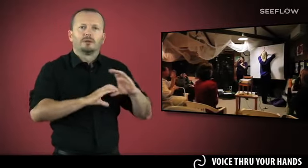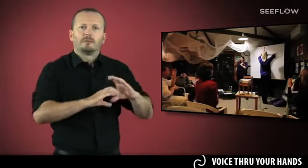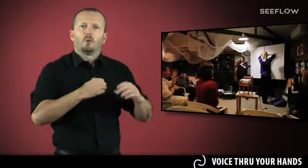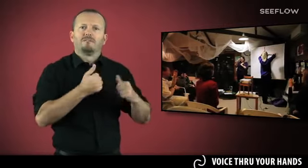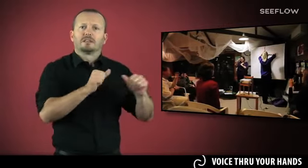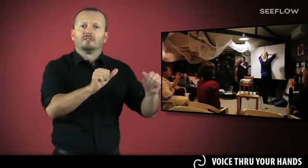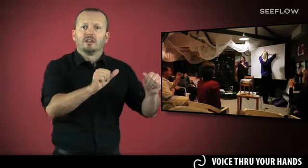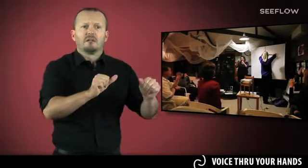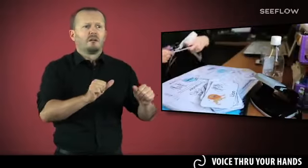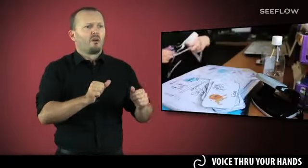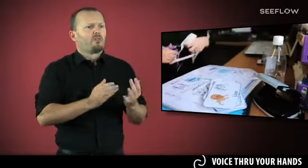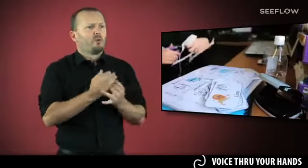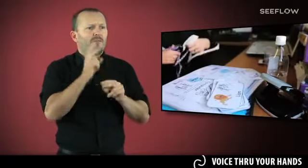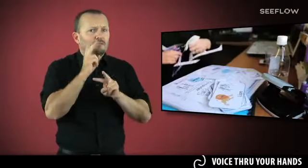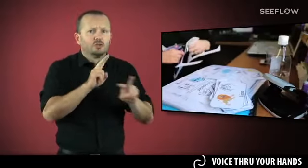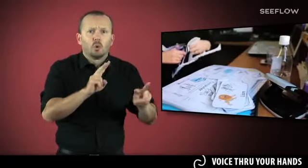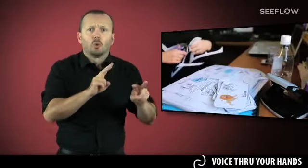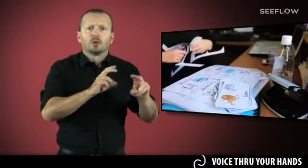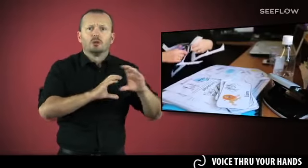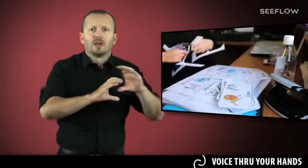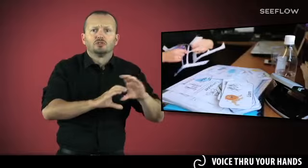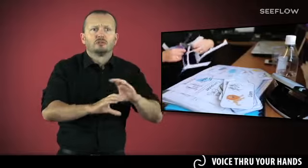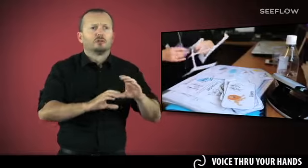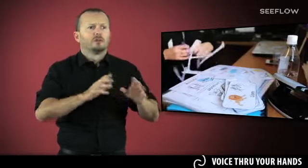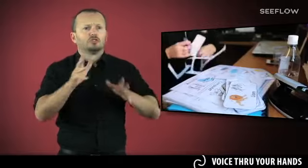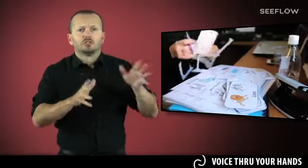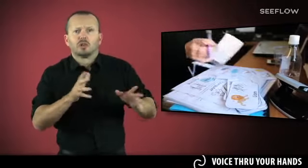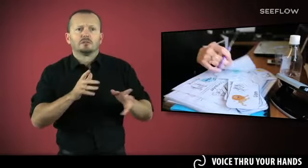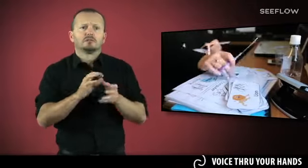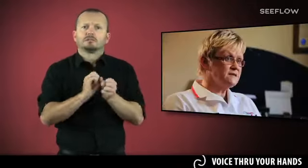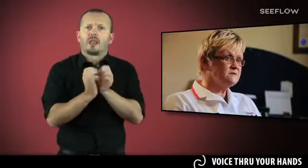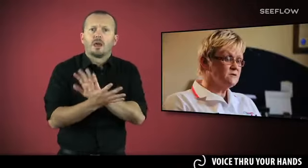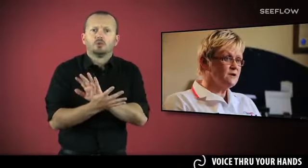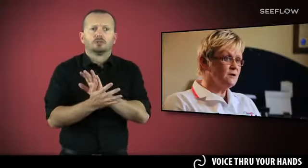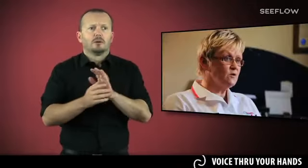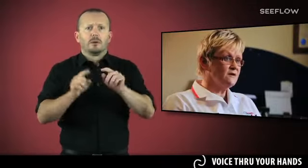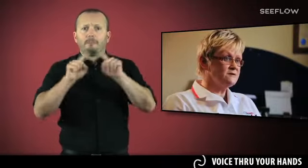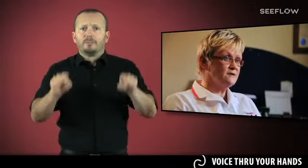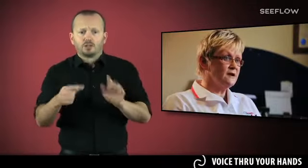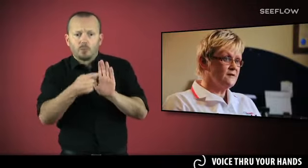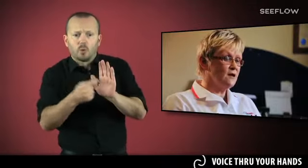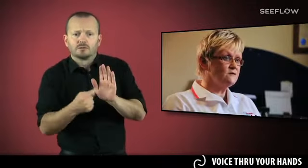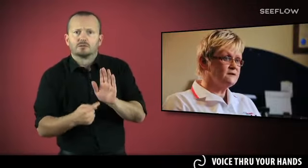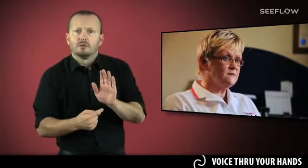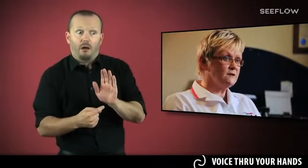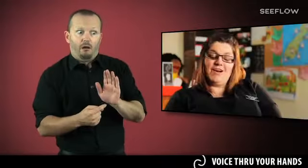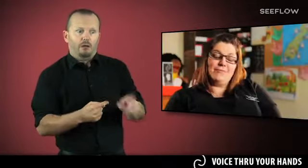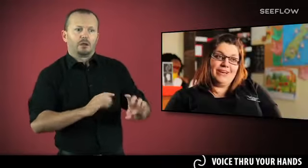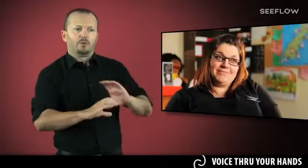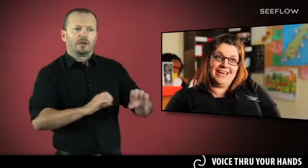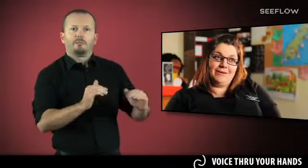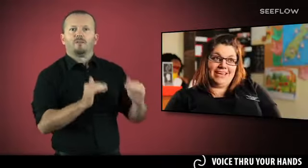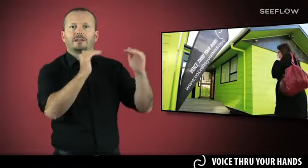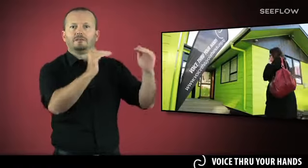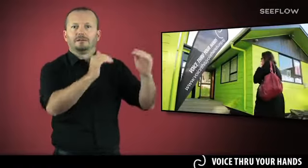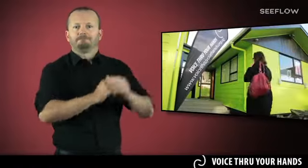visual communication, sign language, picture boards, whatever, then we enhance them to communicate more effectively and get their health needs met. Hi, my